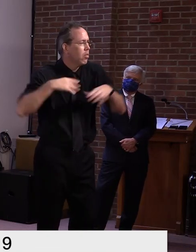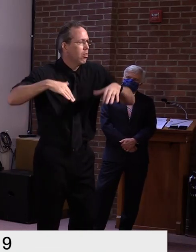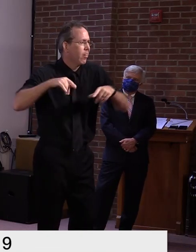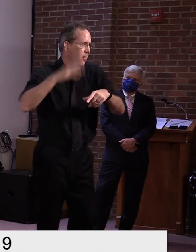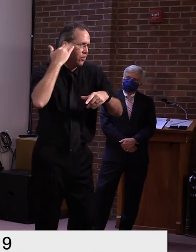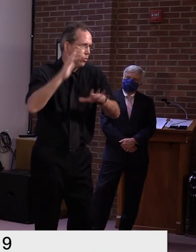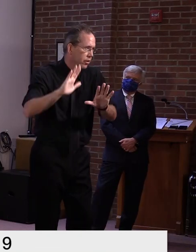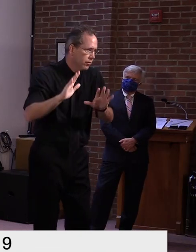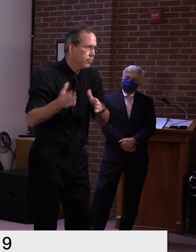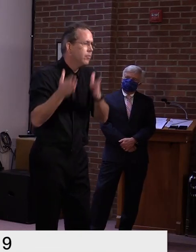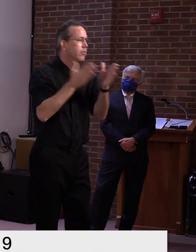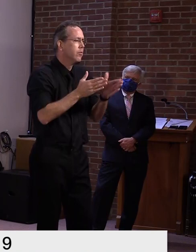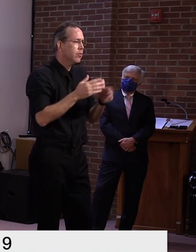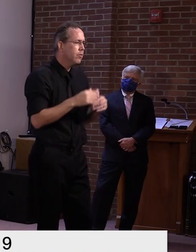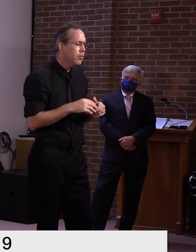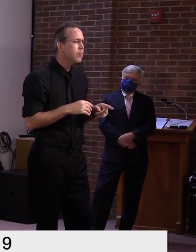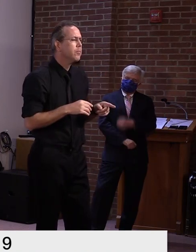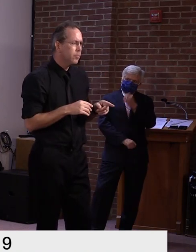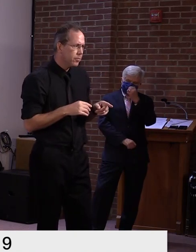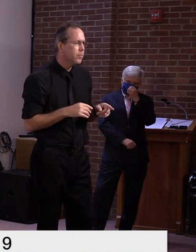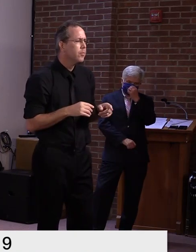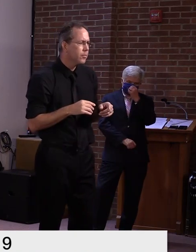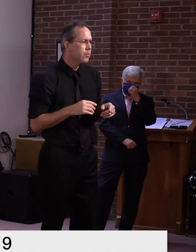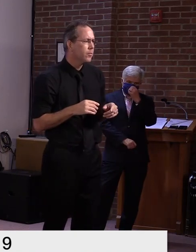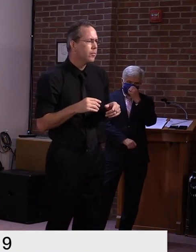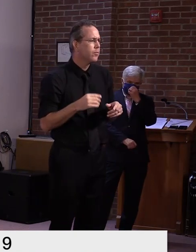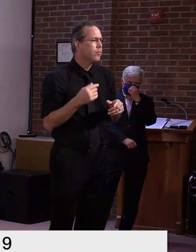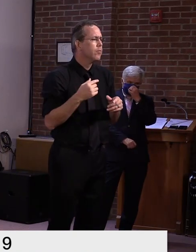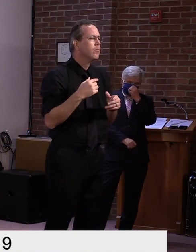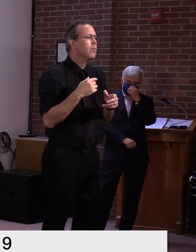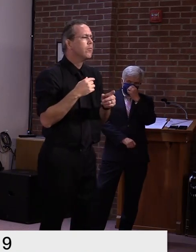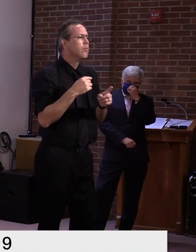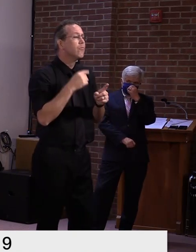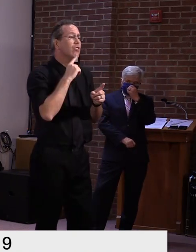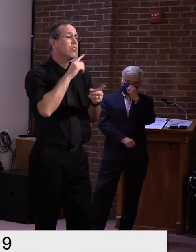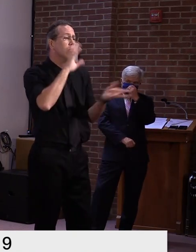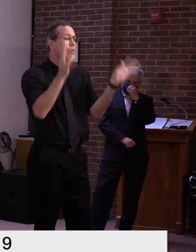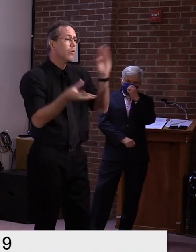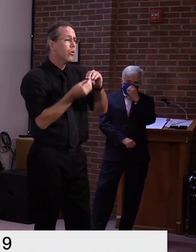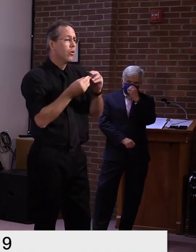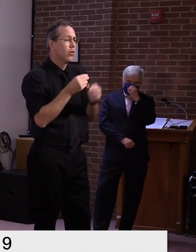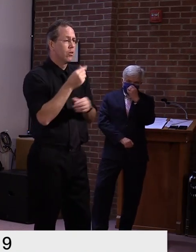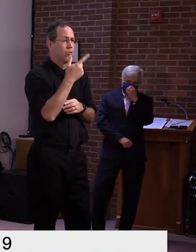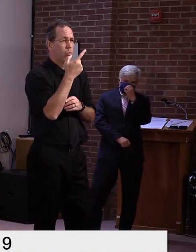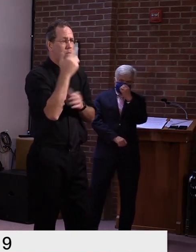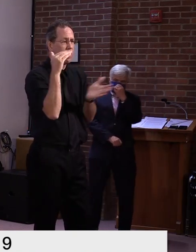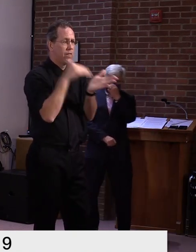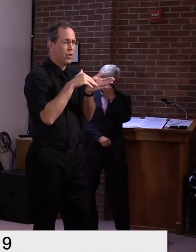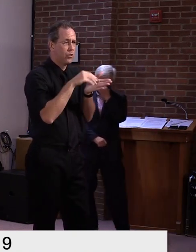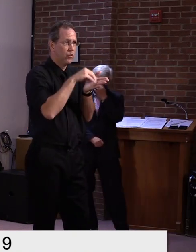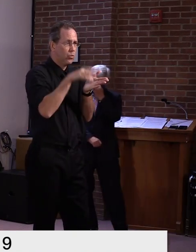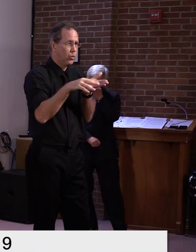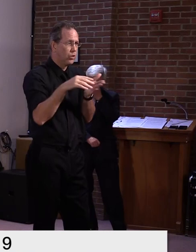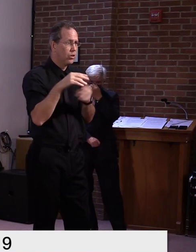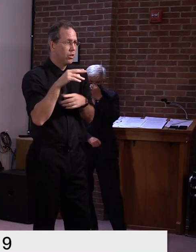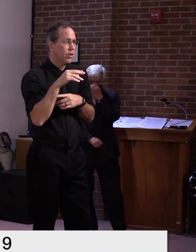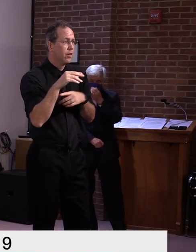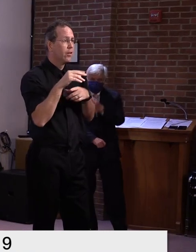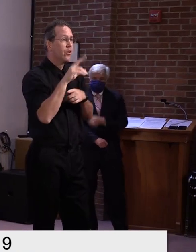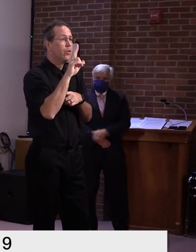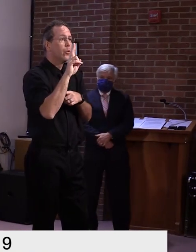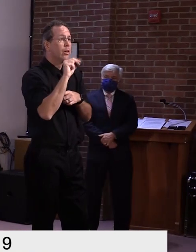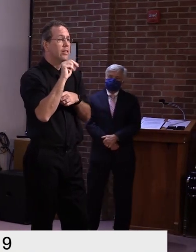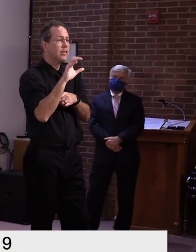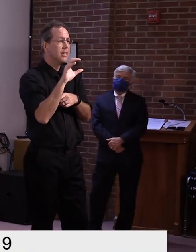anticipating 30,000 just at that one school. So, you know, I think we compare favorably just as a state, but certainly if you wanted to pick a state that was